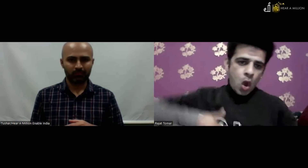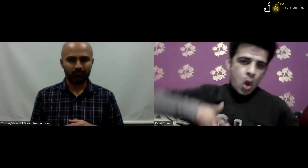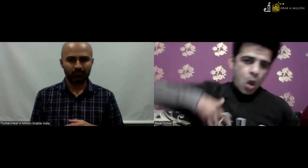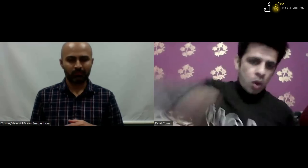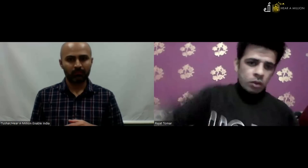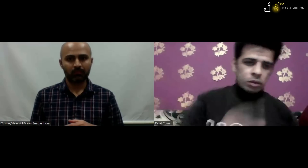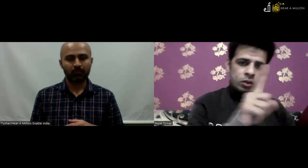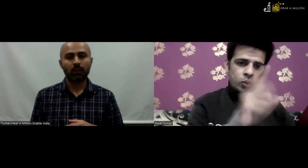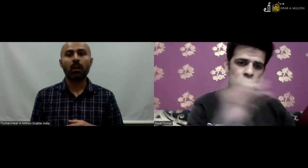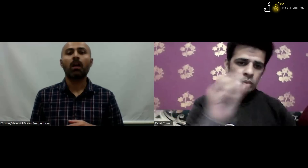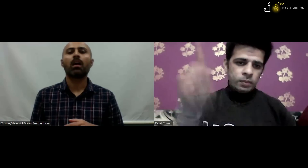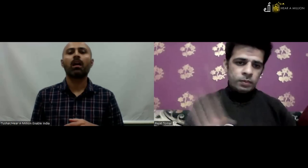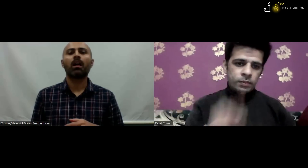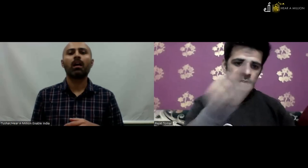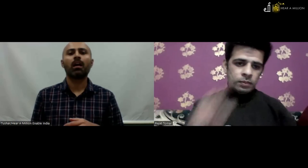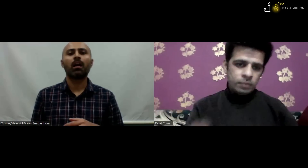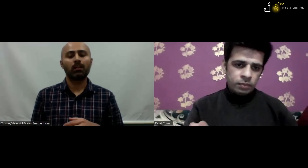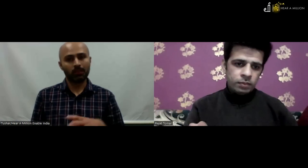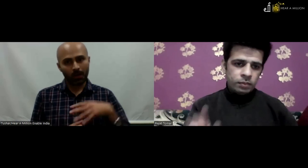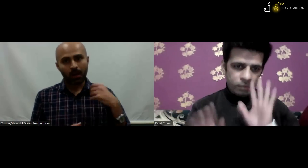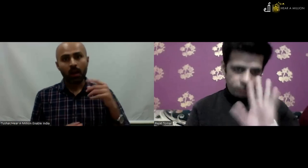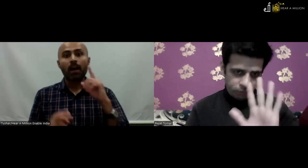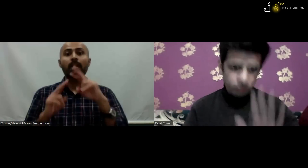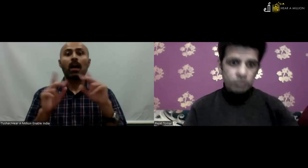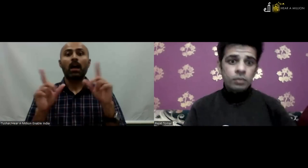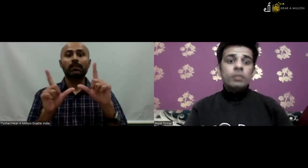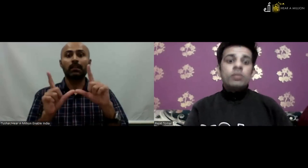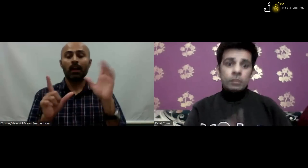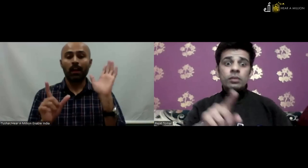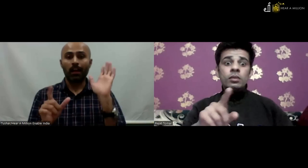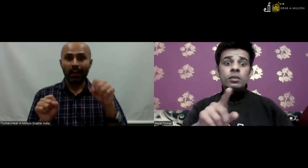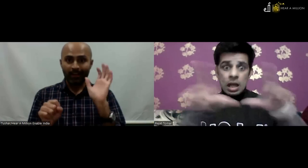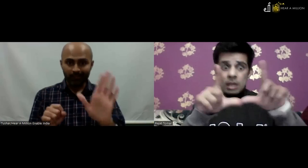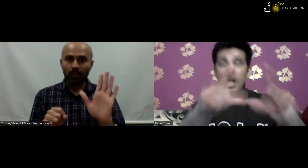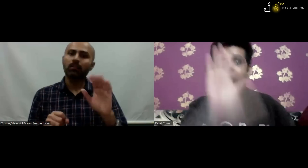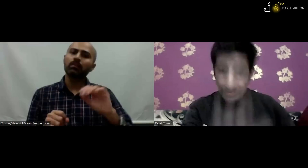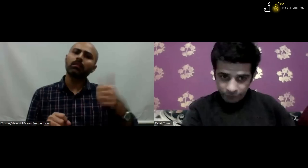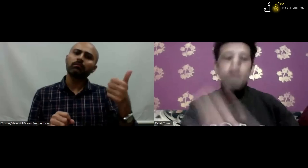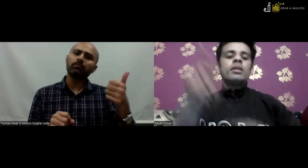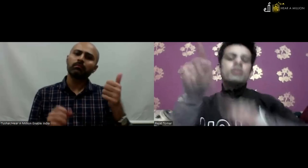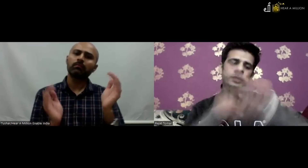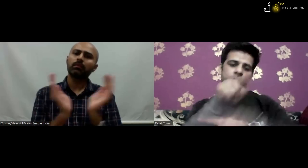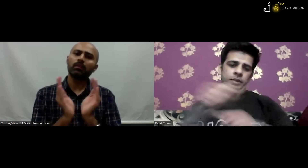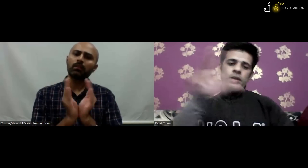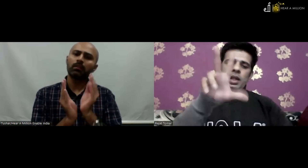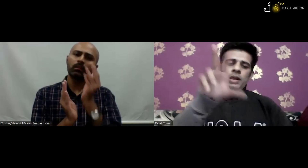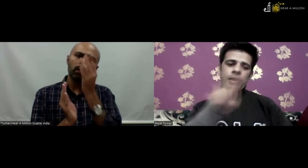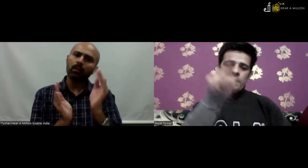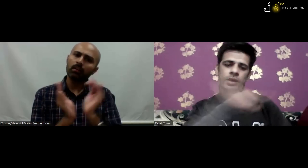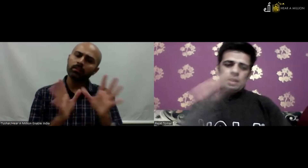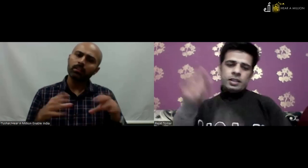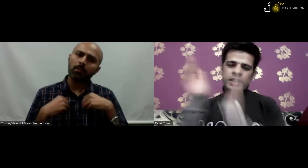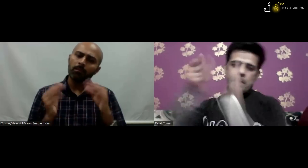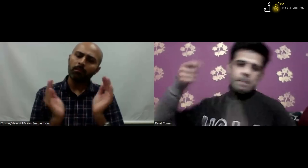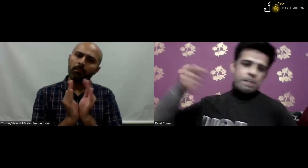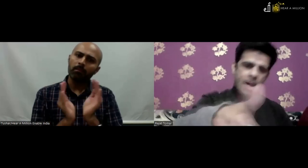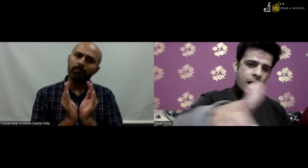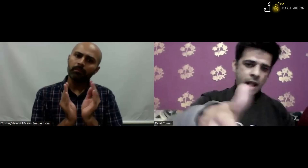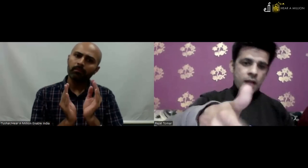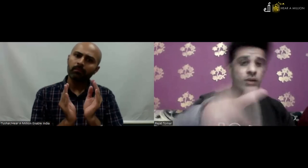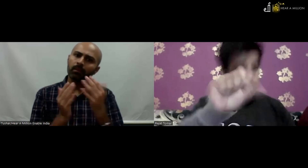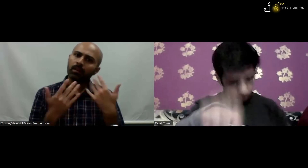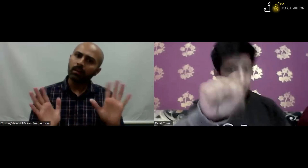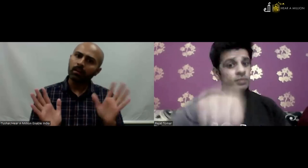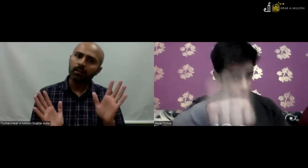me that, if you are if you have the license, that is fine. If you can get